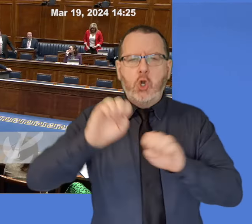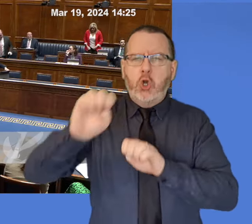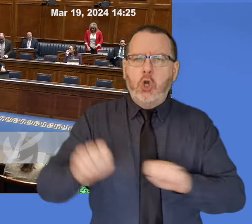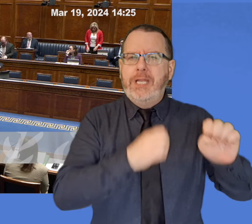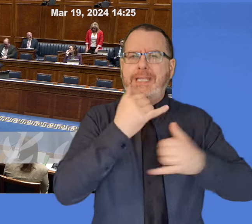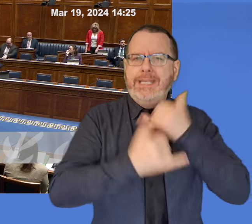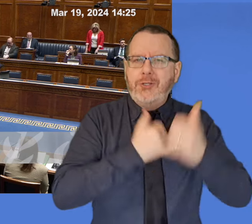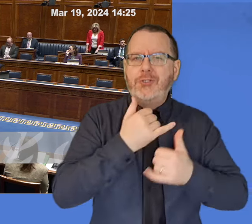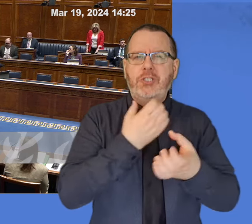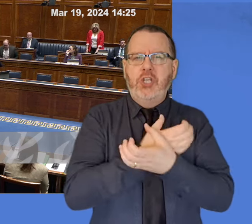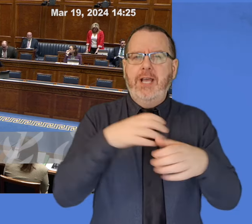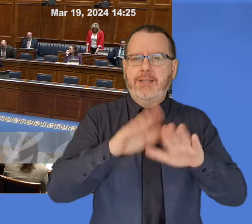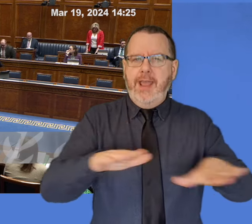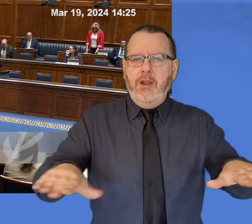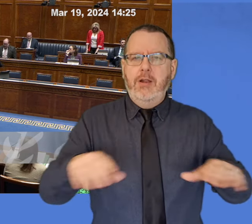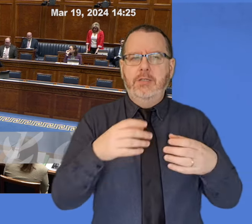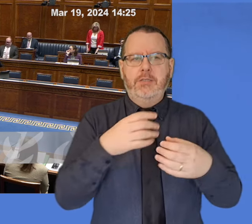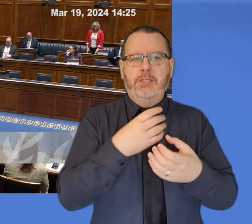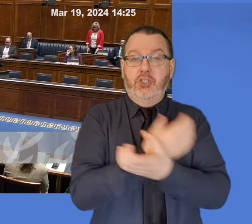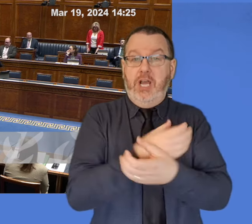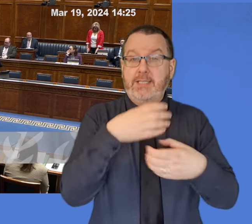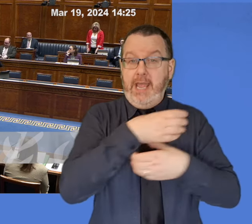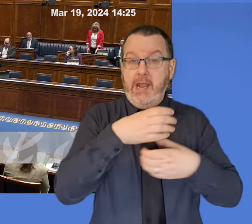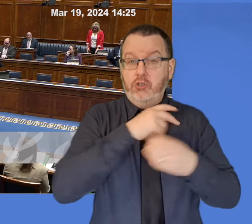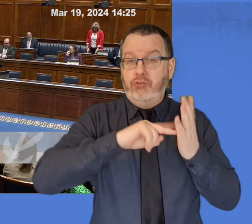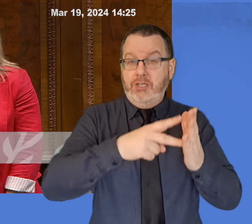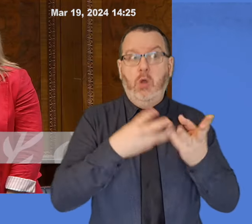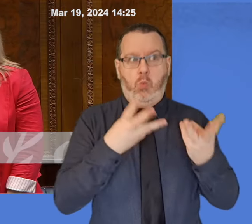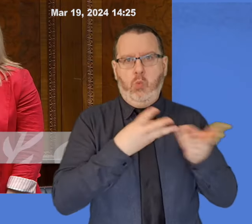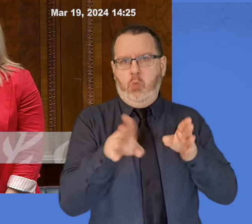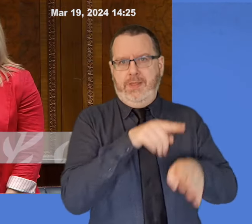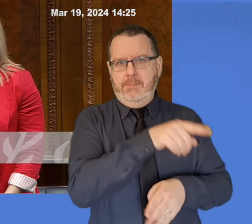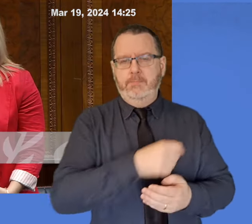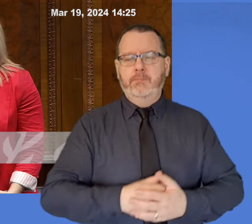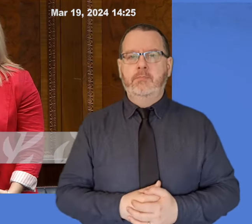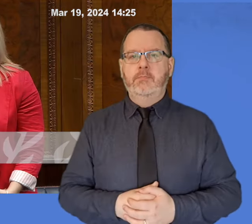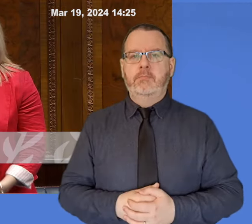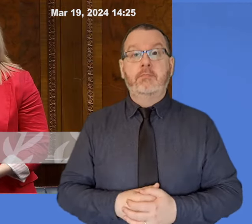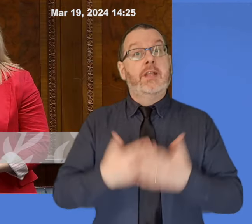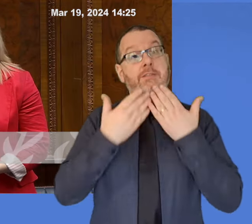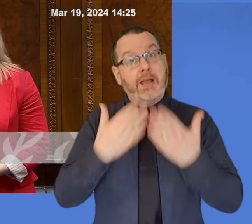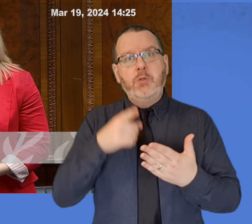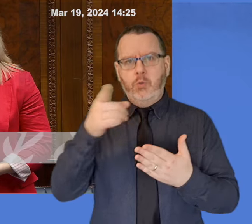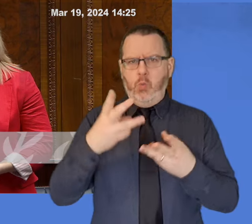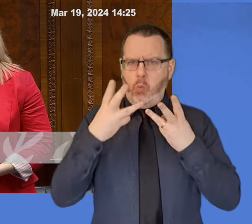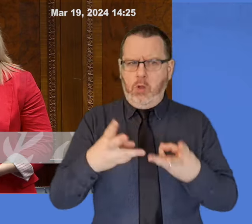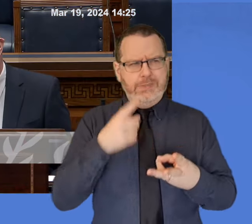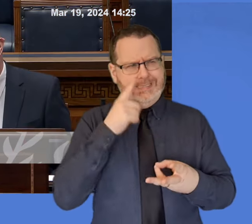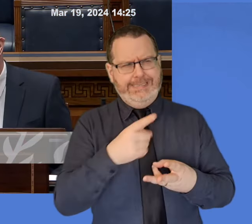Thank you, and thank you, Minister, for that. And I welcome the Minister's commitment to the childcare strategy. But I would ask further if he is